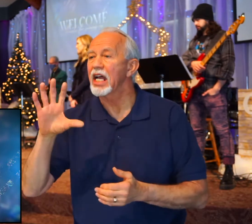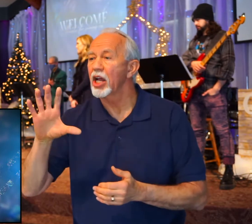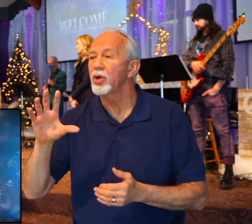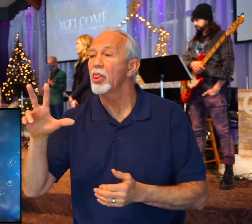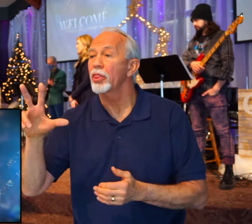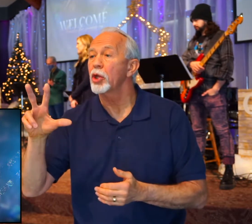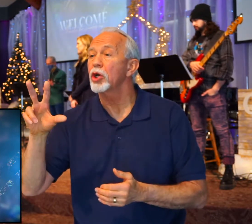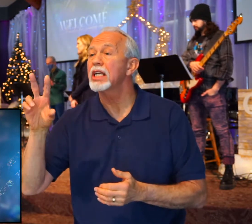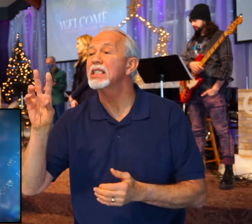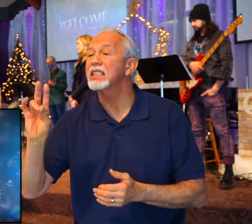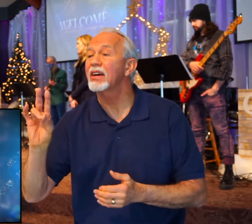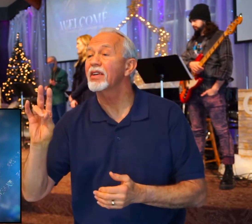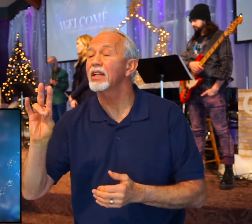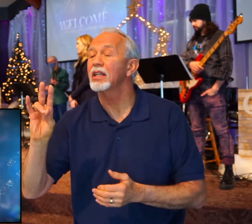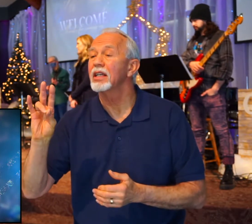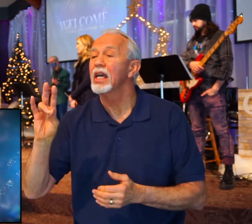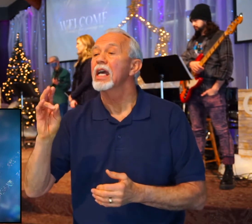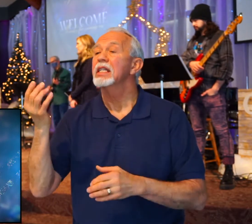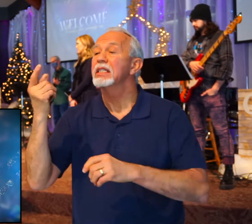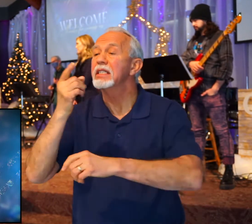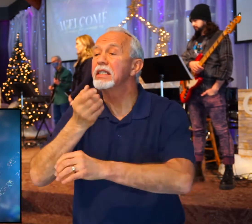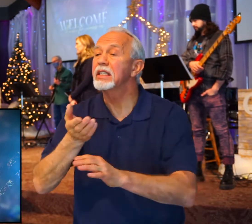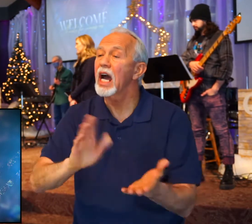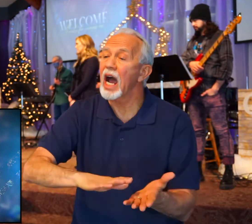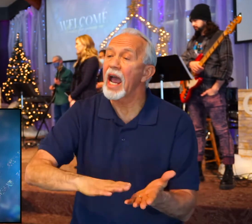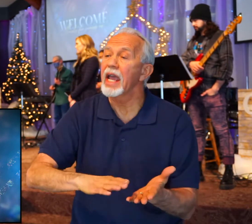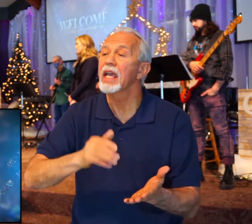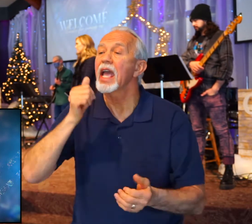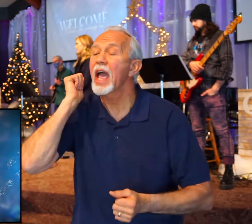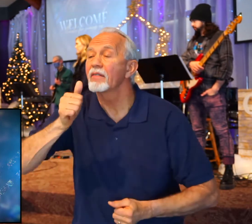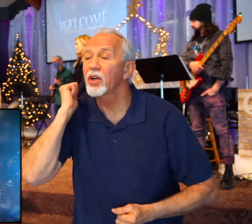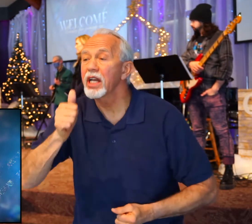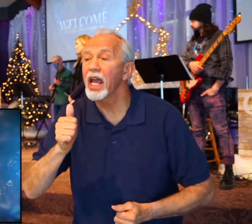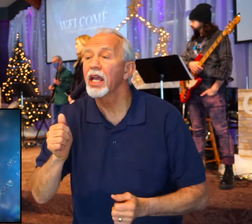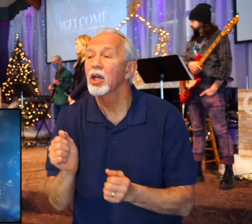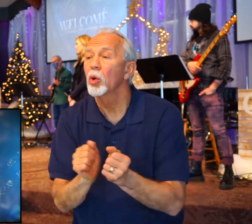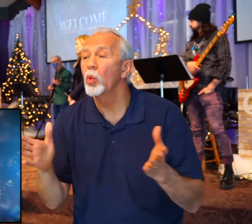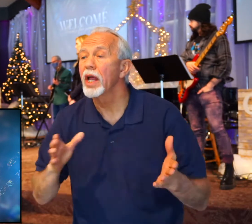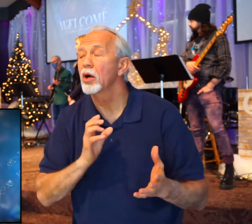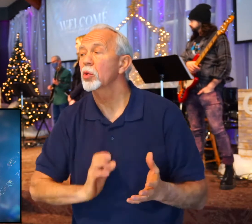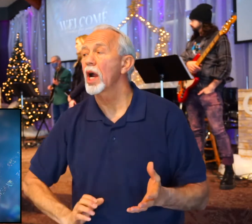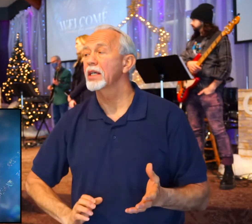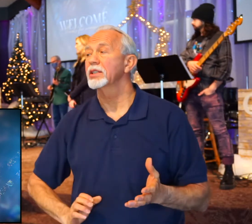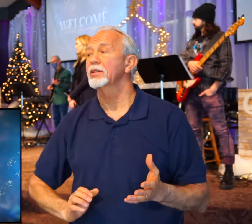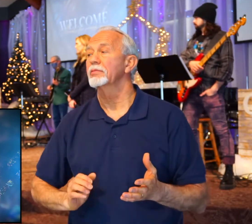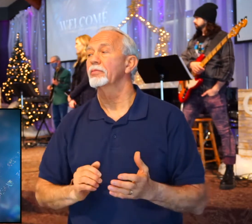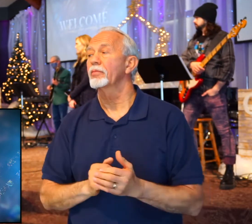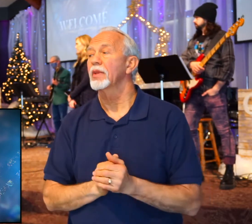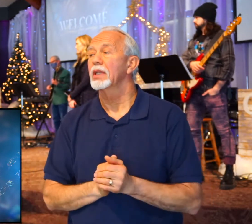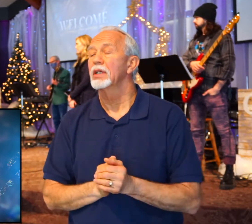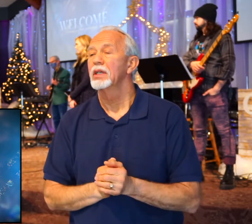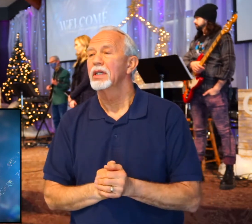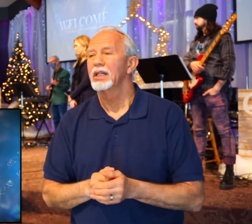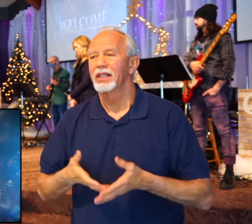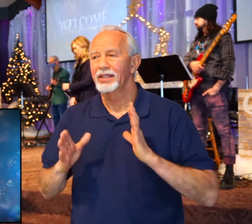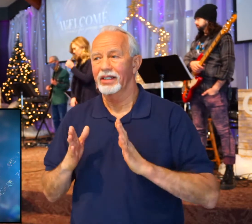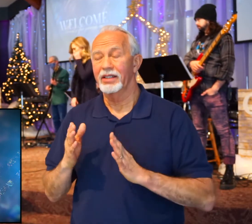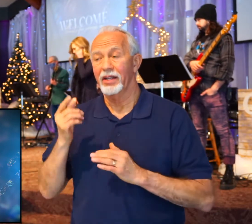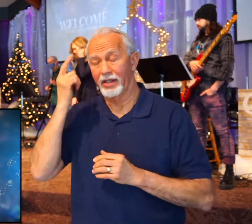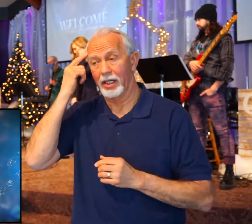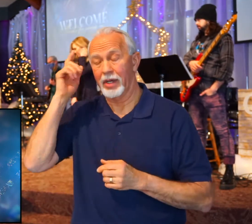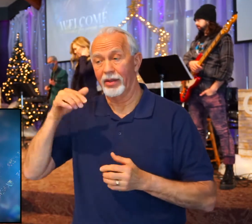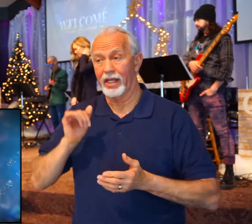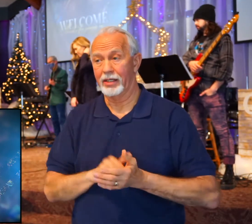154,937 people on average die daily without Christ? Let that sink in for a